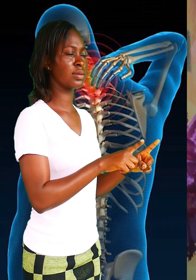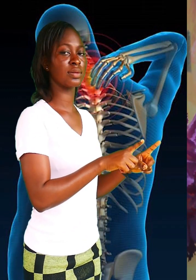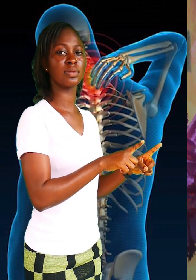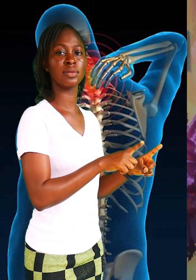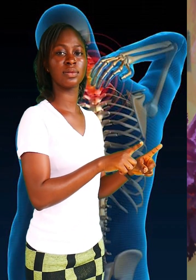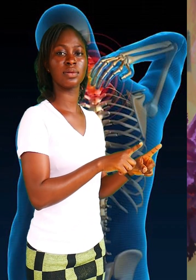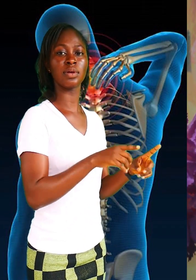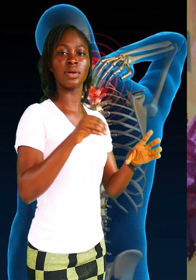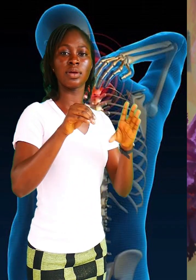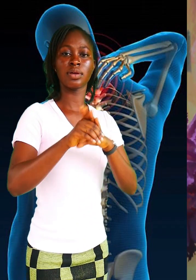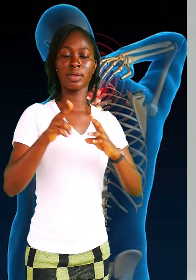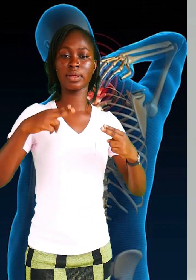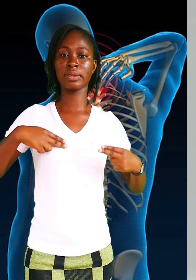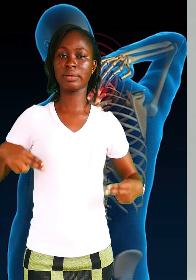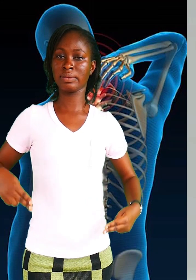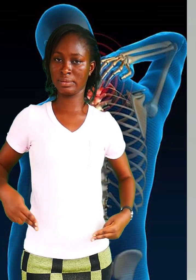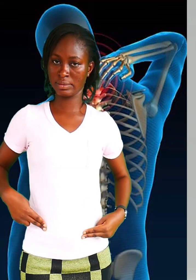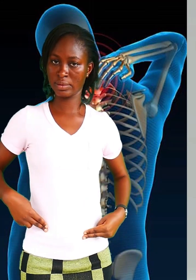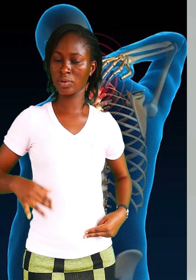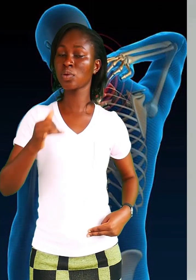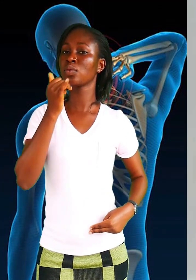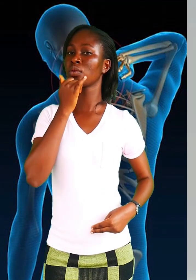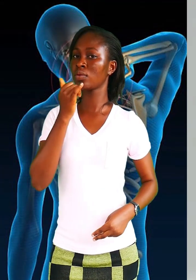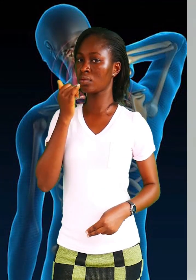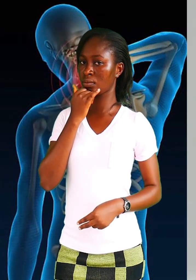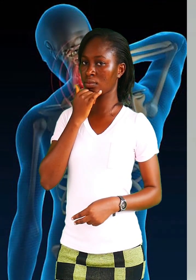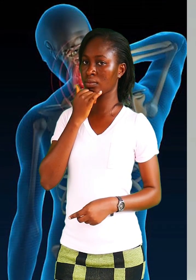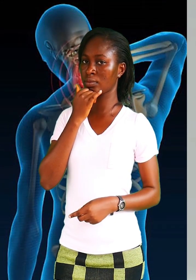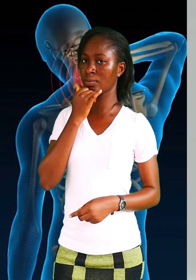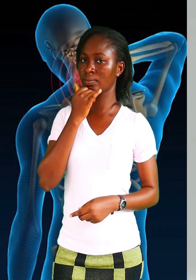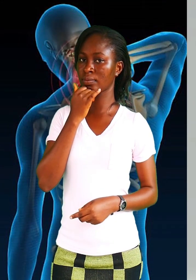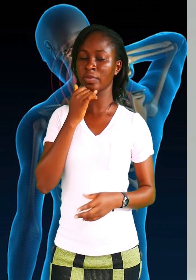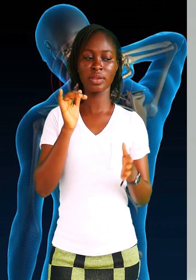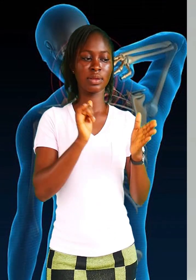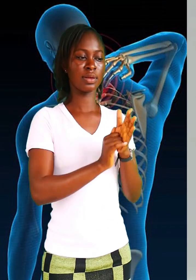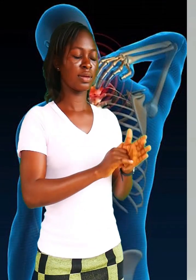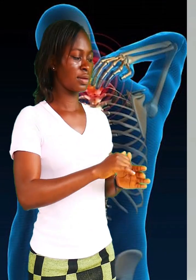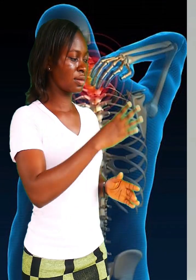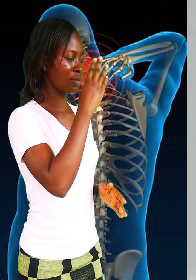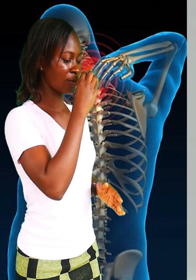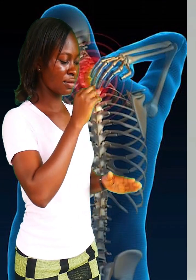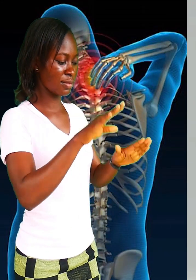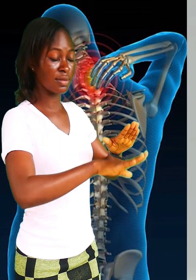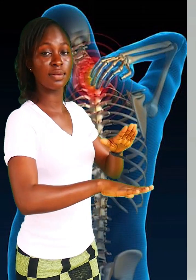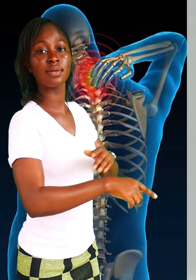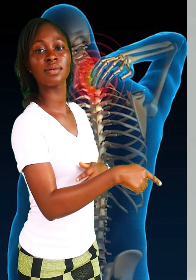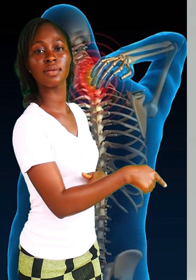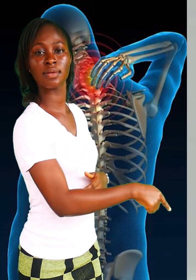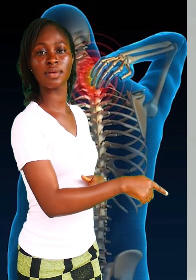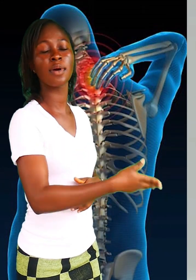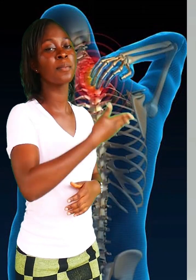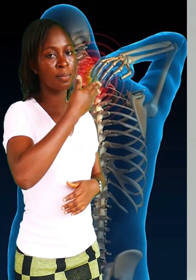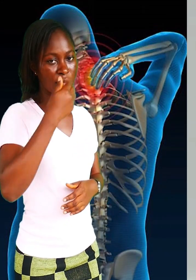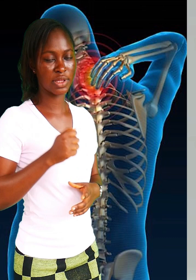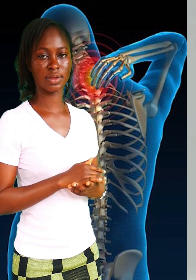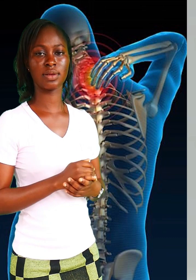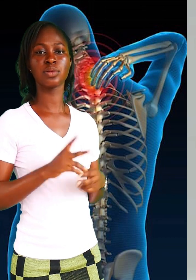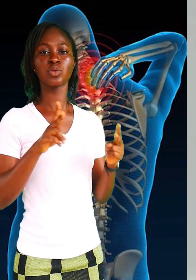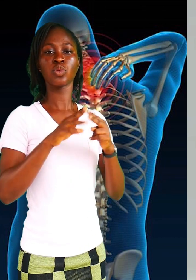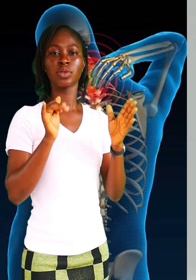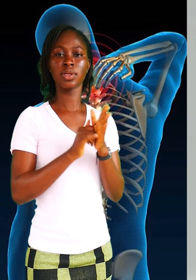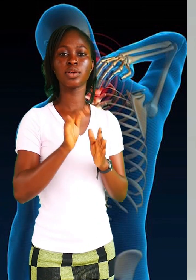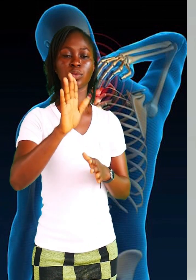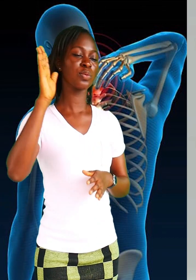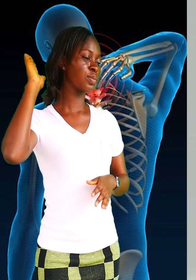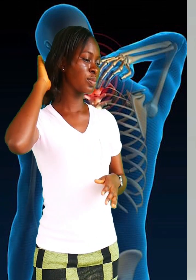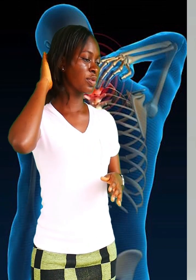nti sumye de oda ase ho no eda so no enu na ye kama pa fi se ne de ya hyeda ye se wati ko benye babia